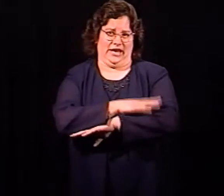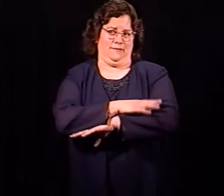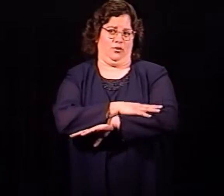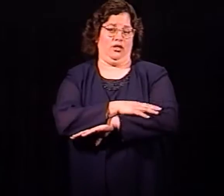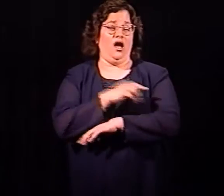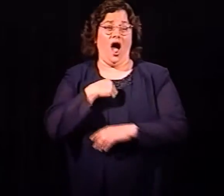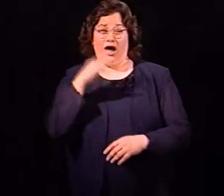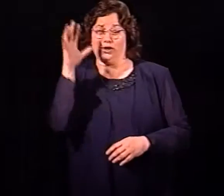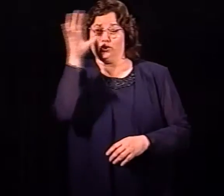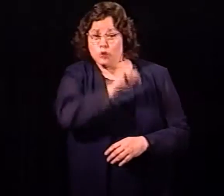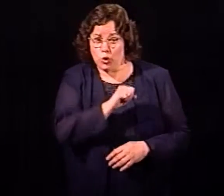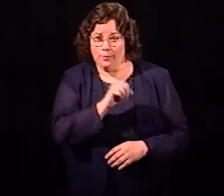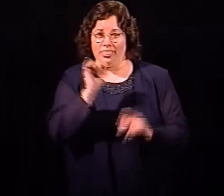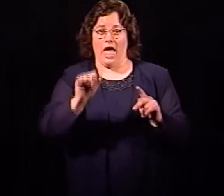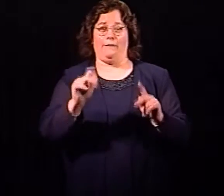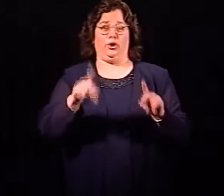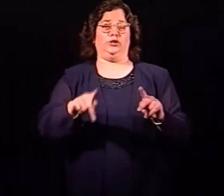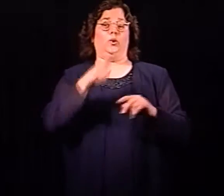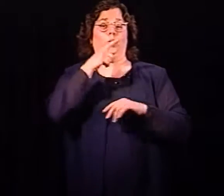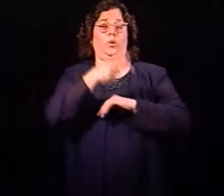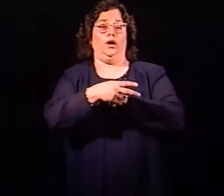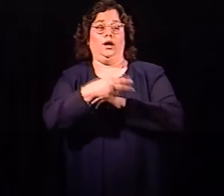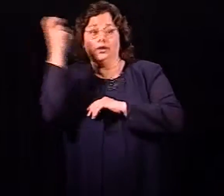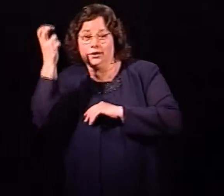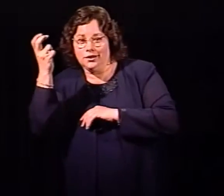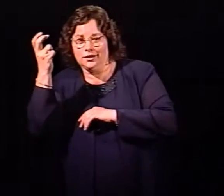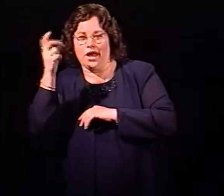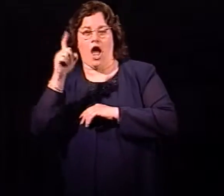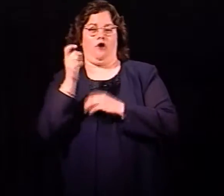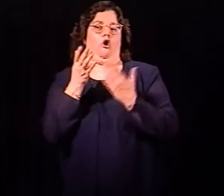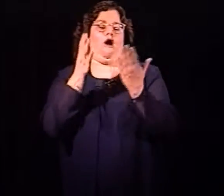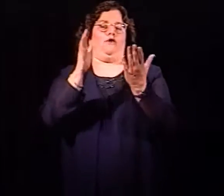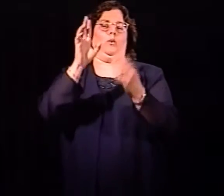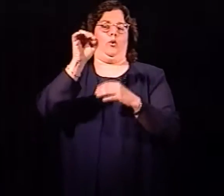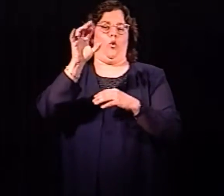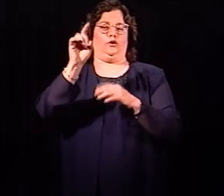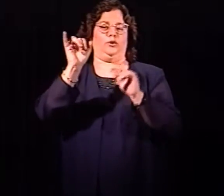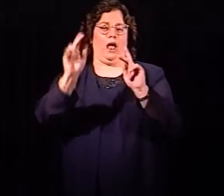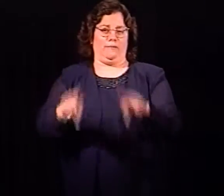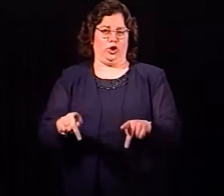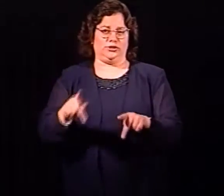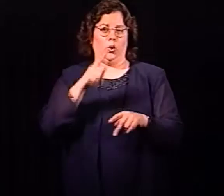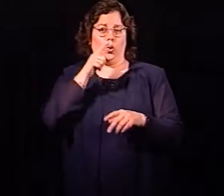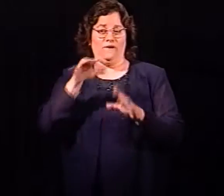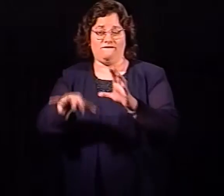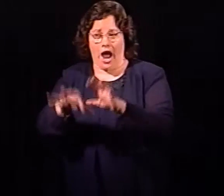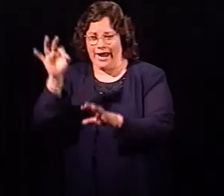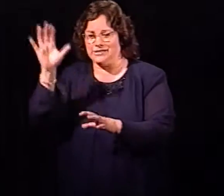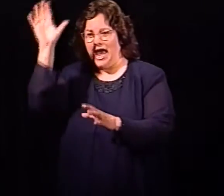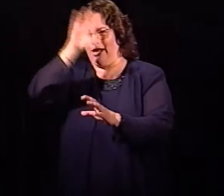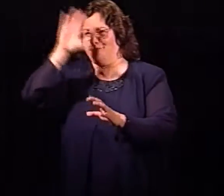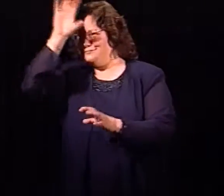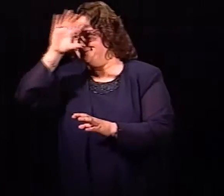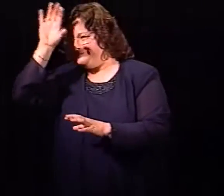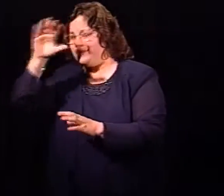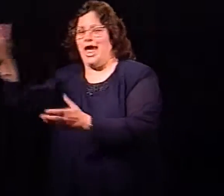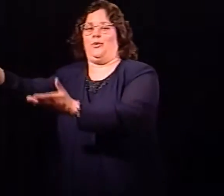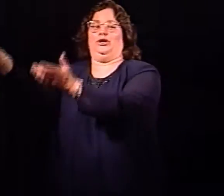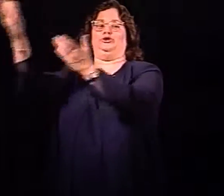table, and I assume that someone hid it. I offer a reward to the person who finds and returns